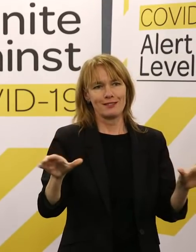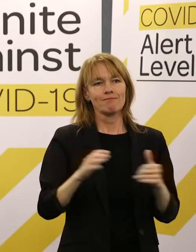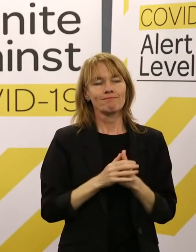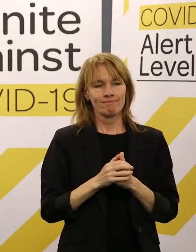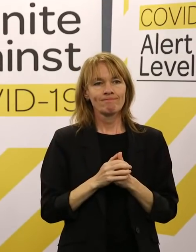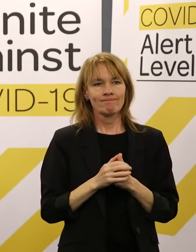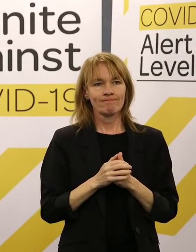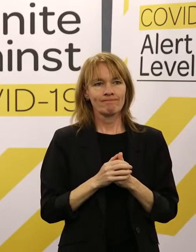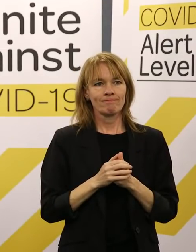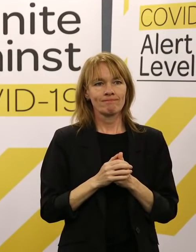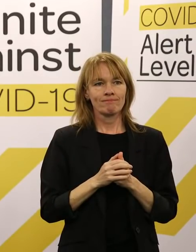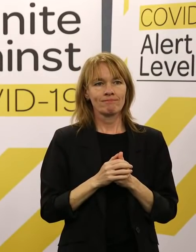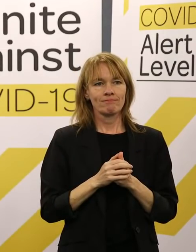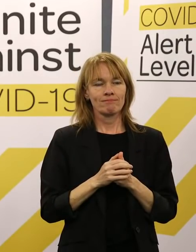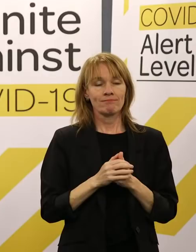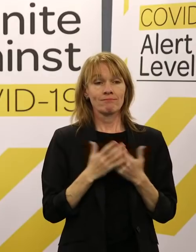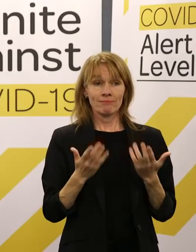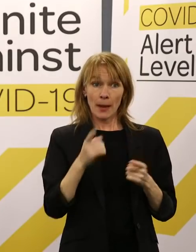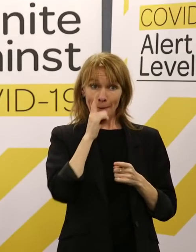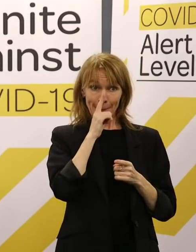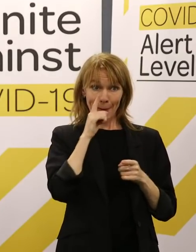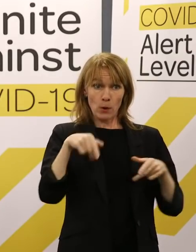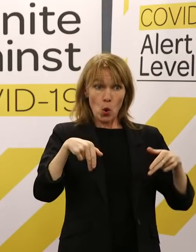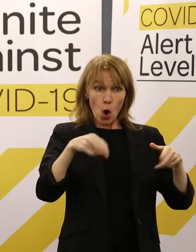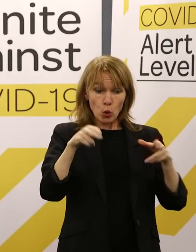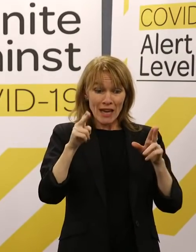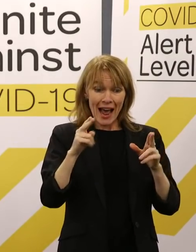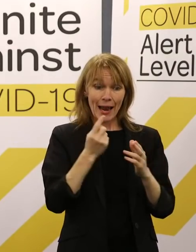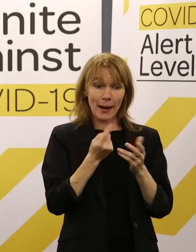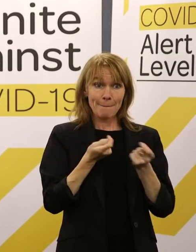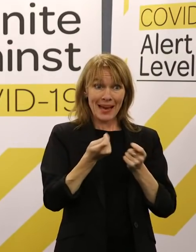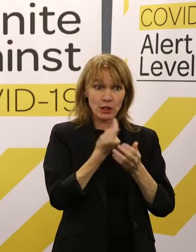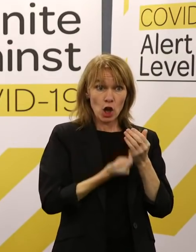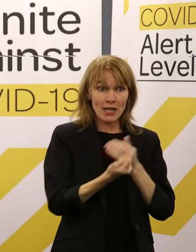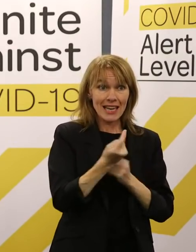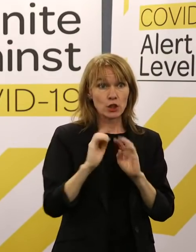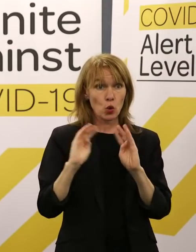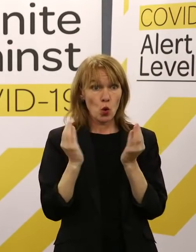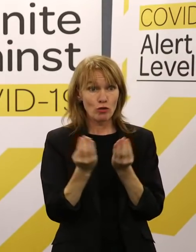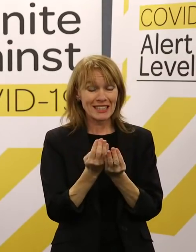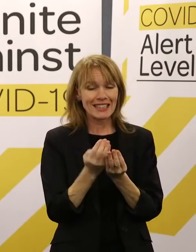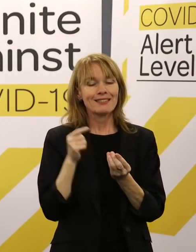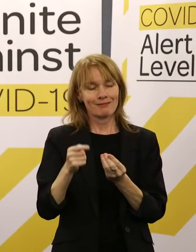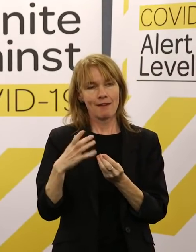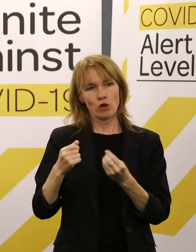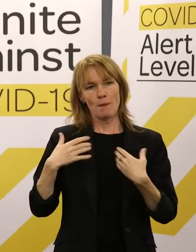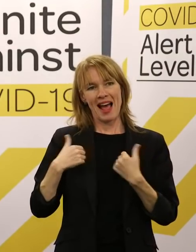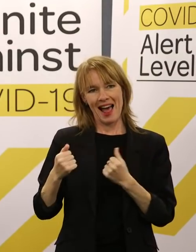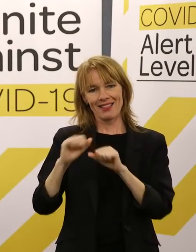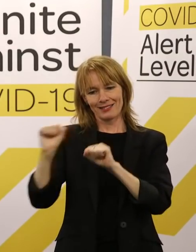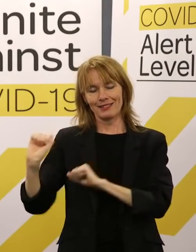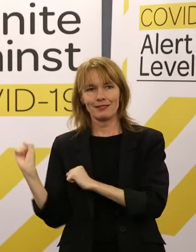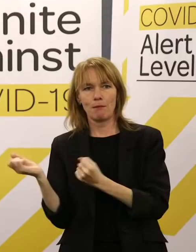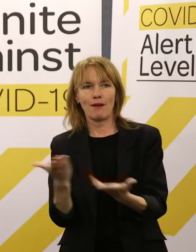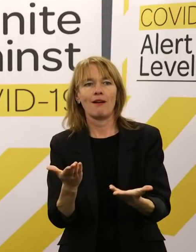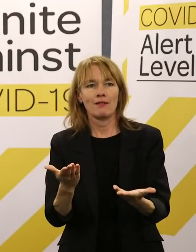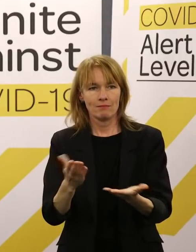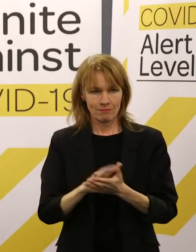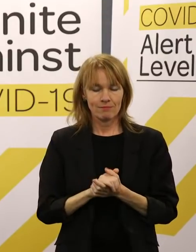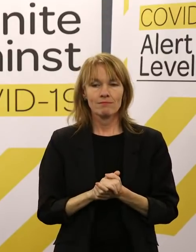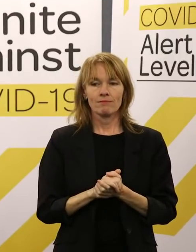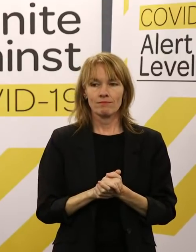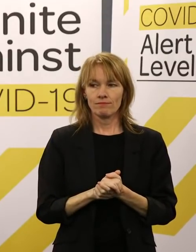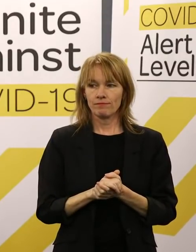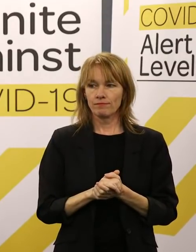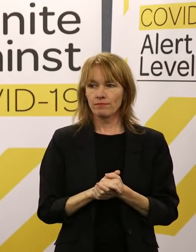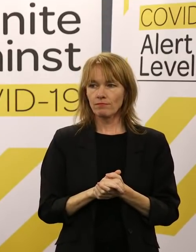of managed isolation and quarantine, that the PPE there is accessed through our health stockpiles, which is substantial now. So